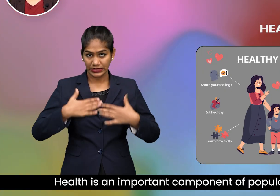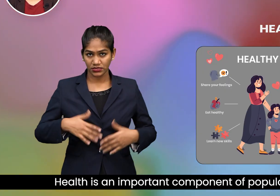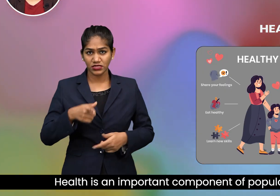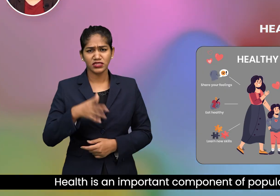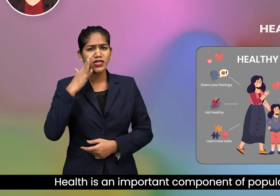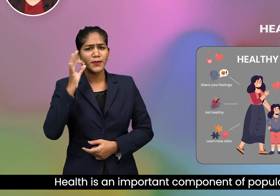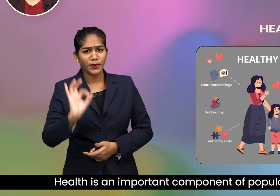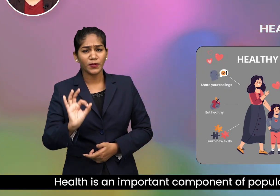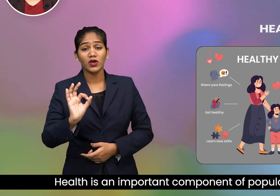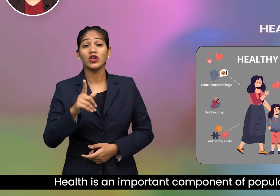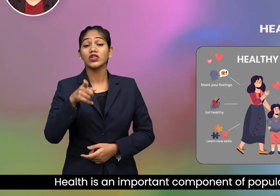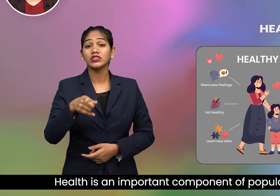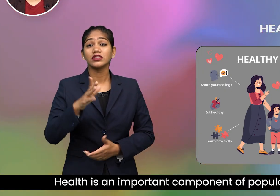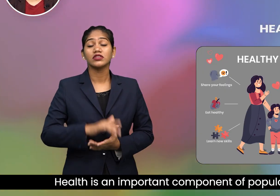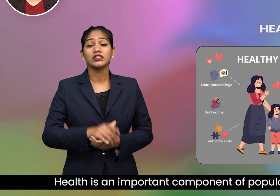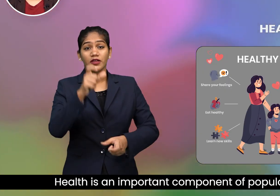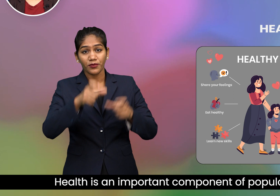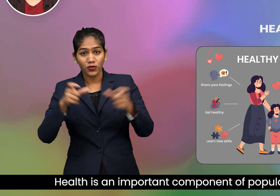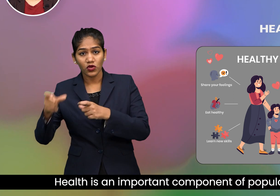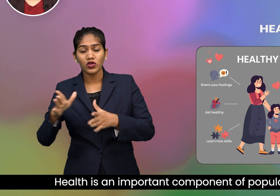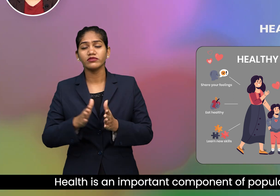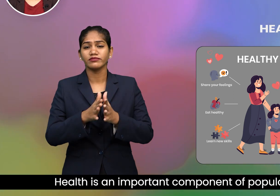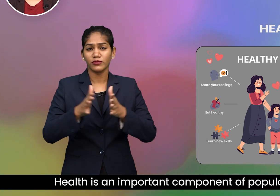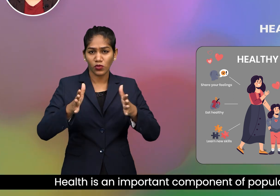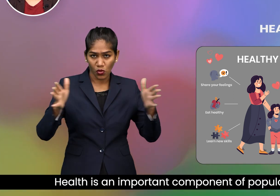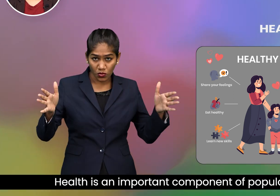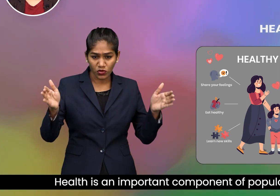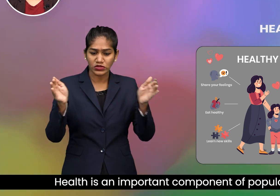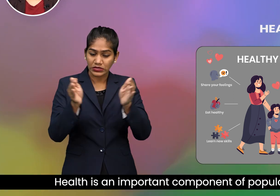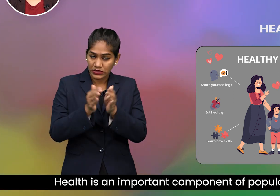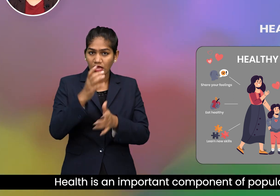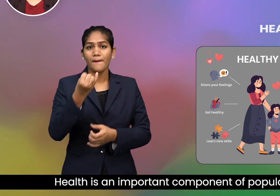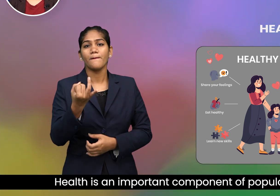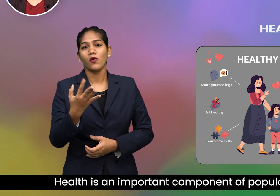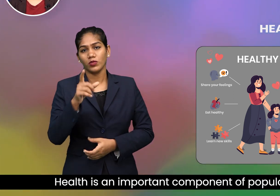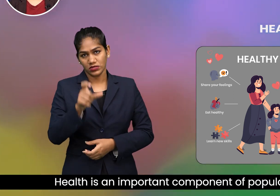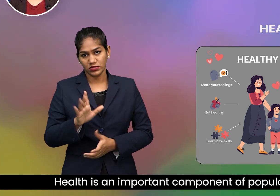Health is an important component of population composition,